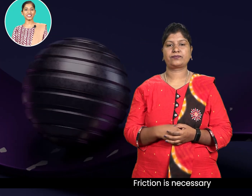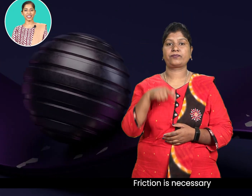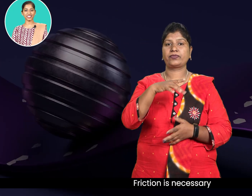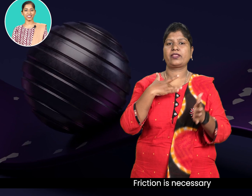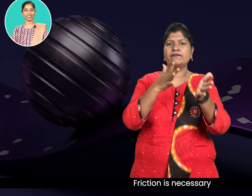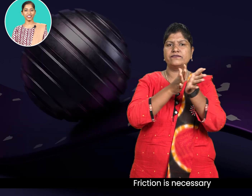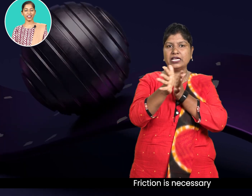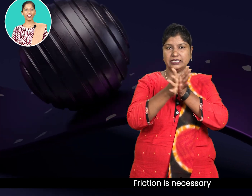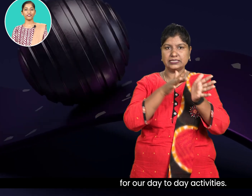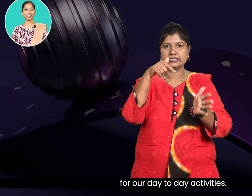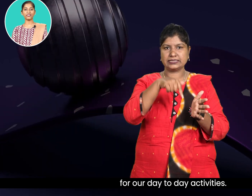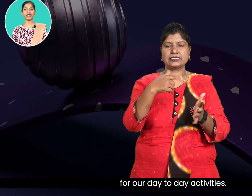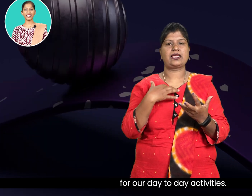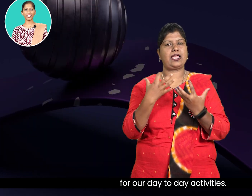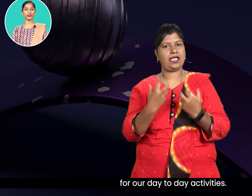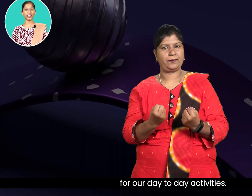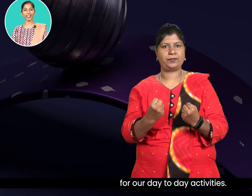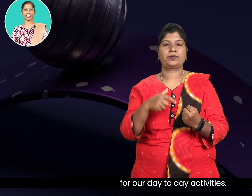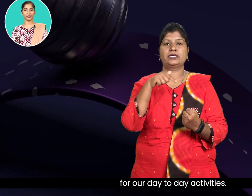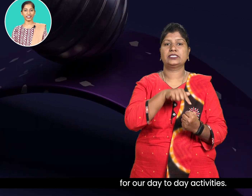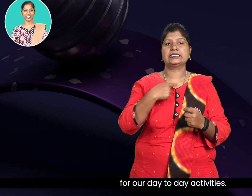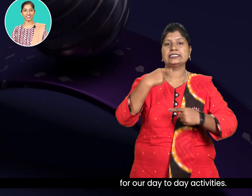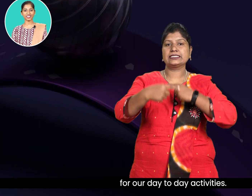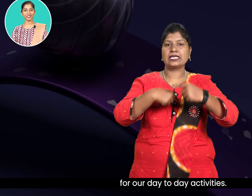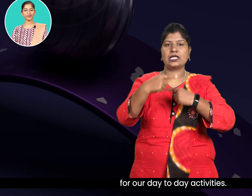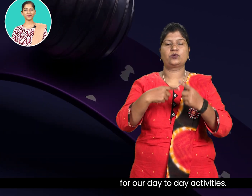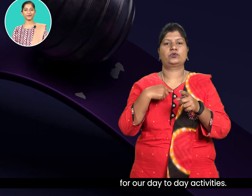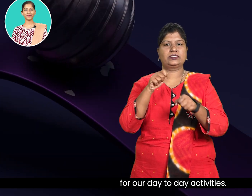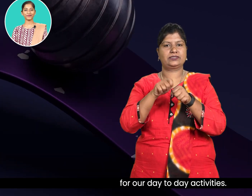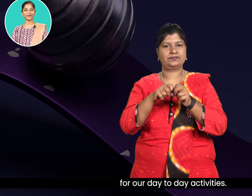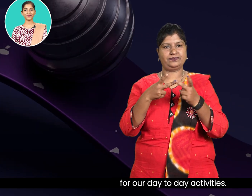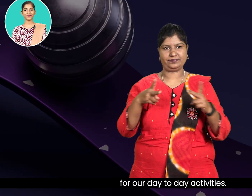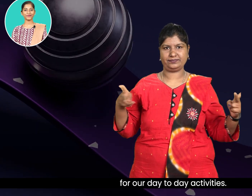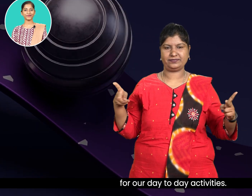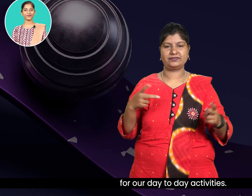Friction is necessary for our day-to-day activities.